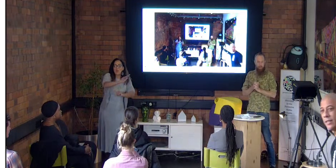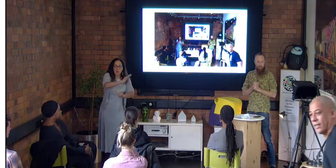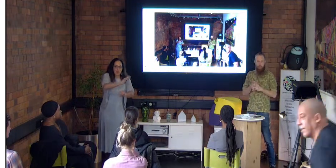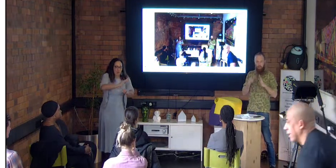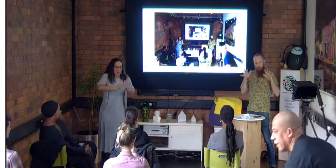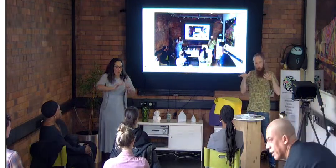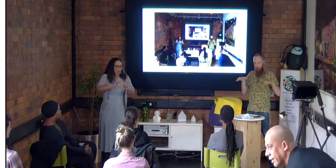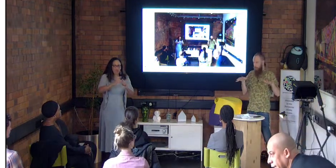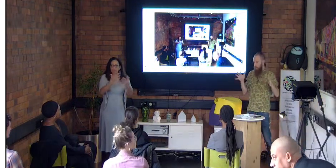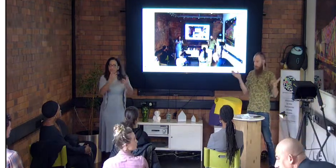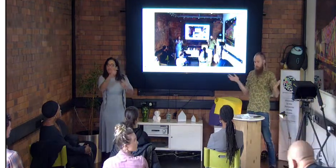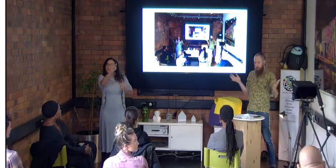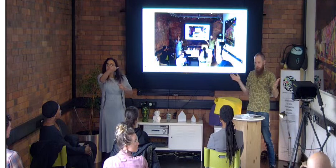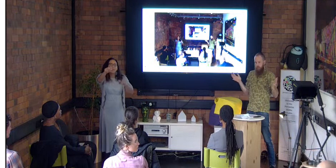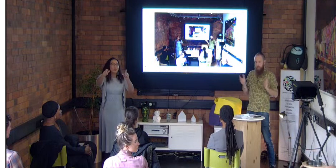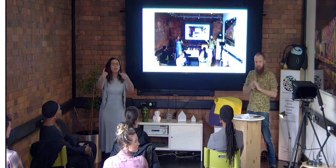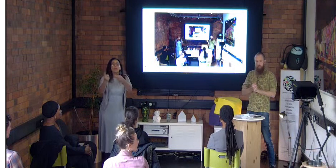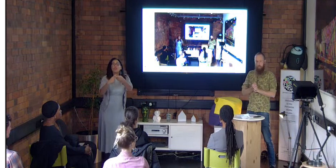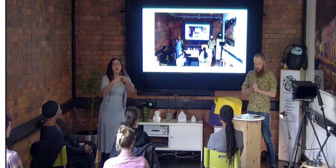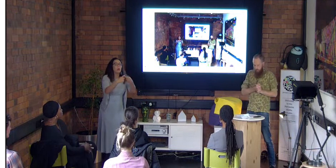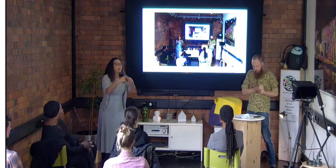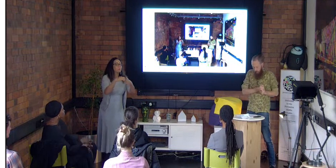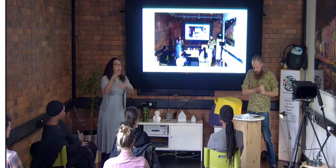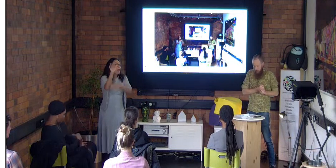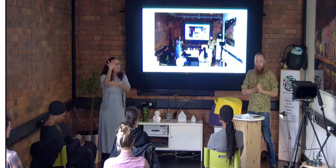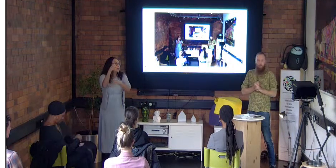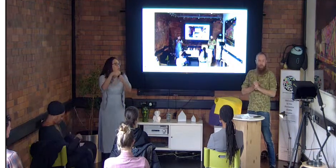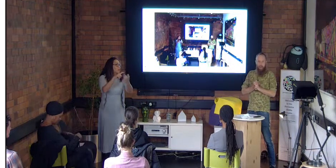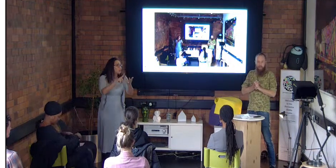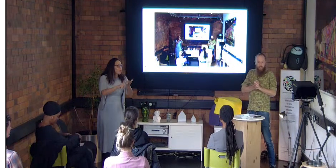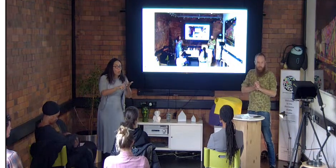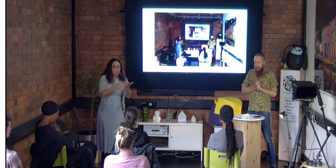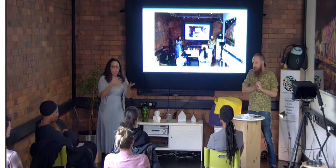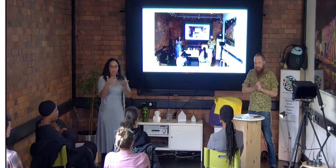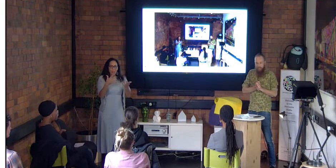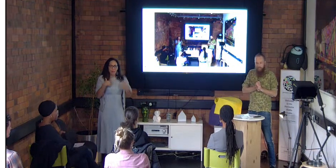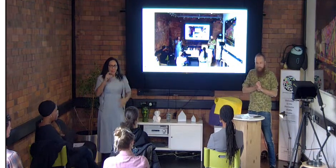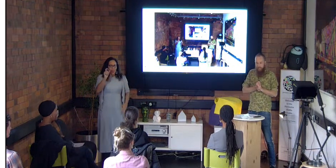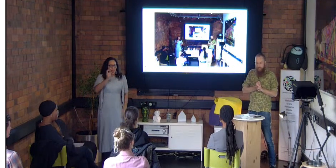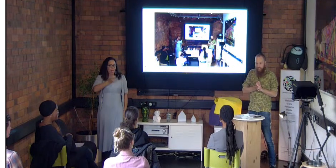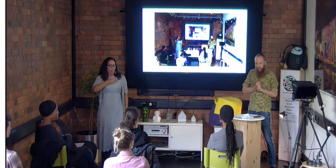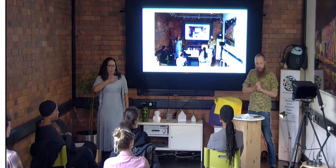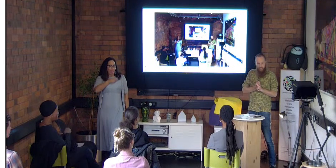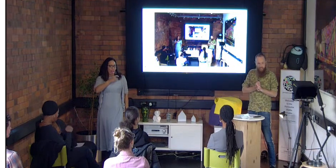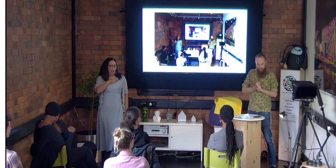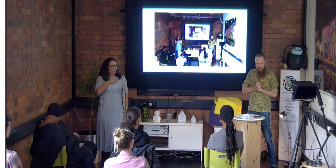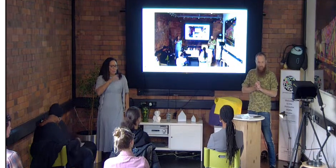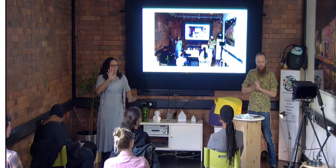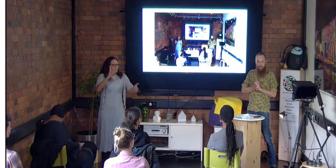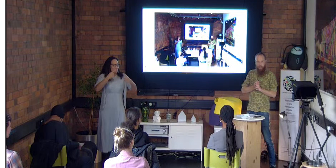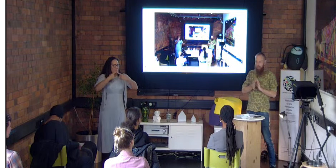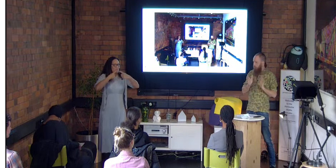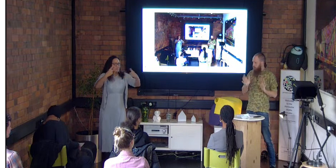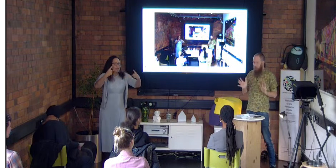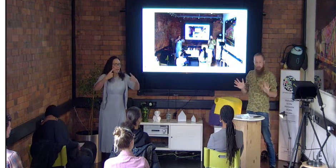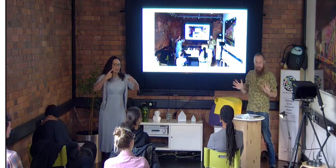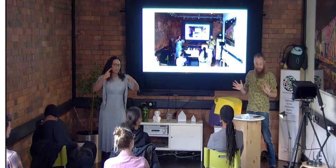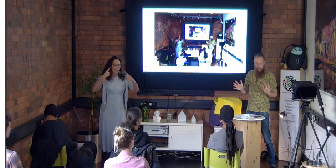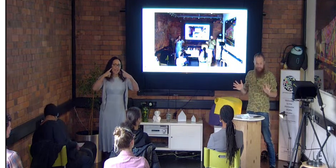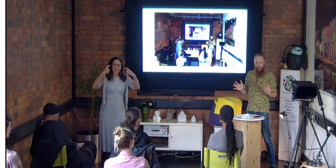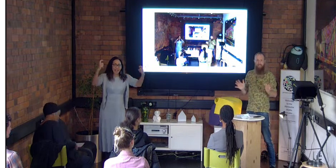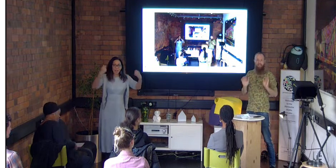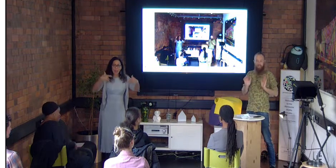people can join us whether you're in Bristol or not. I'm also very nervous, just to say that out loud. I've been doing this for